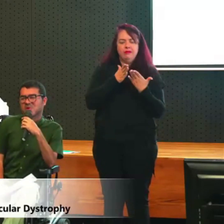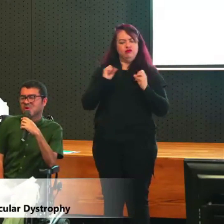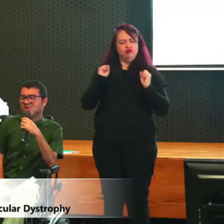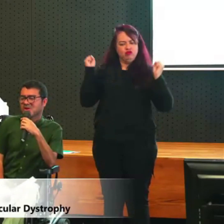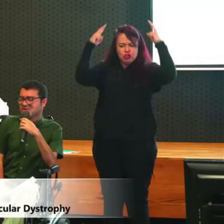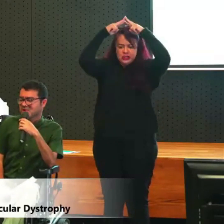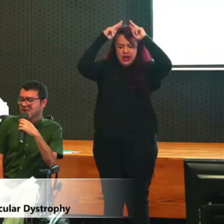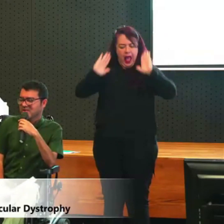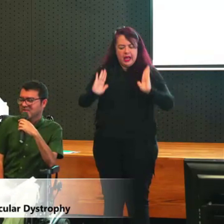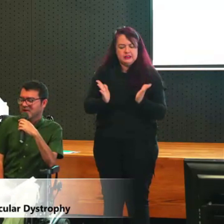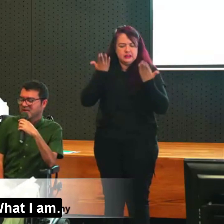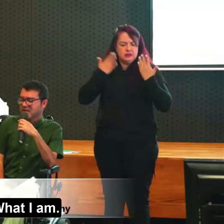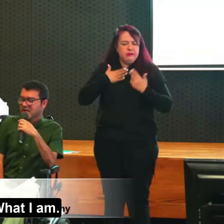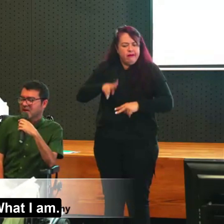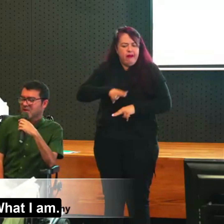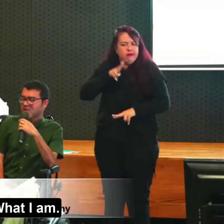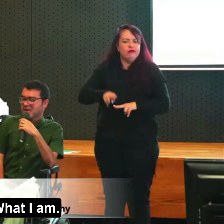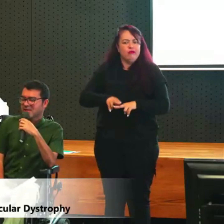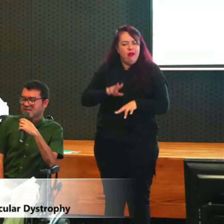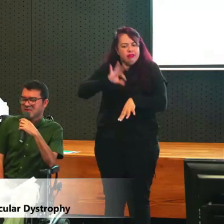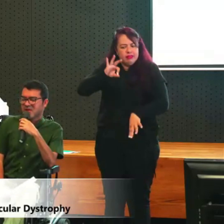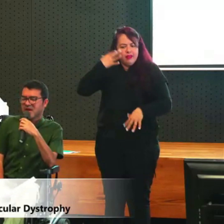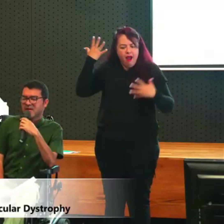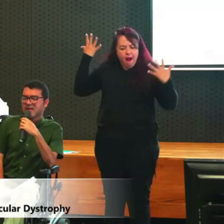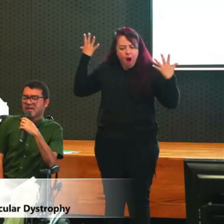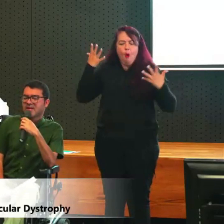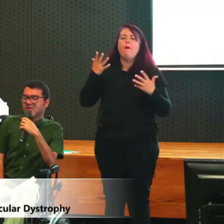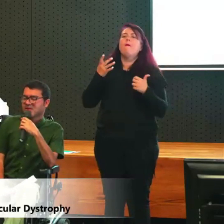me what I am.